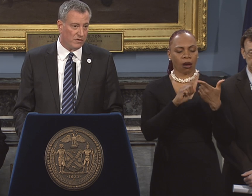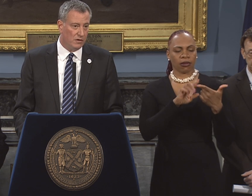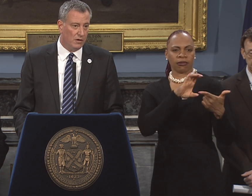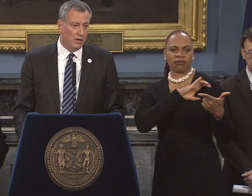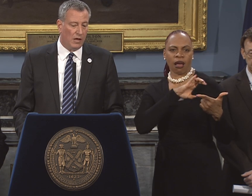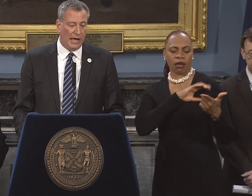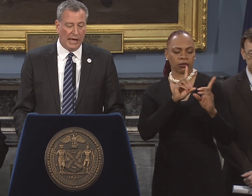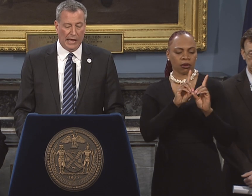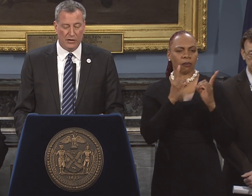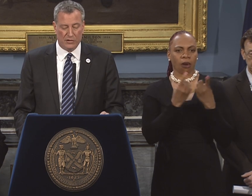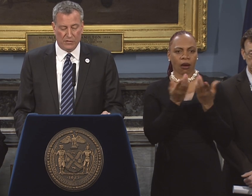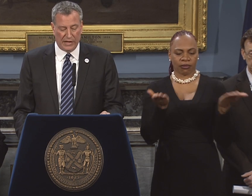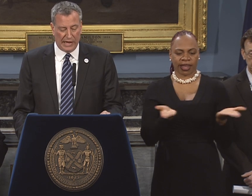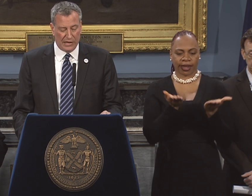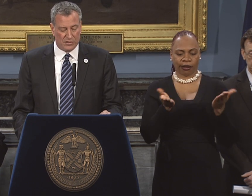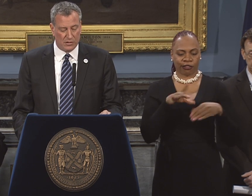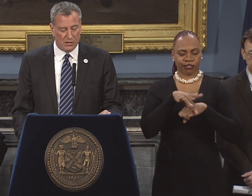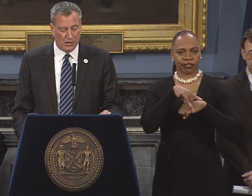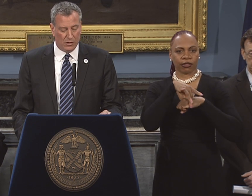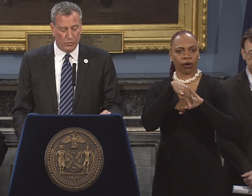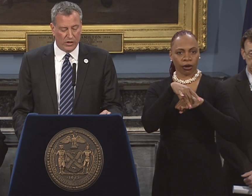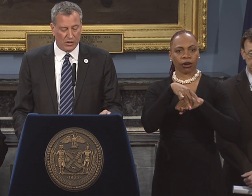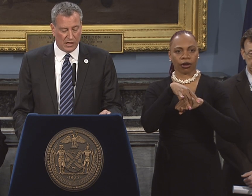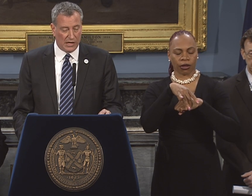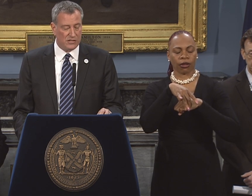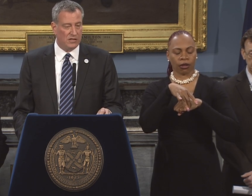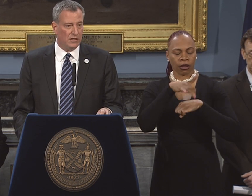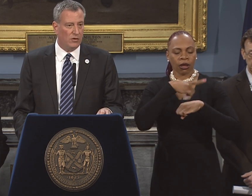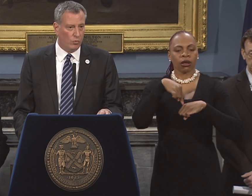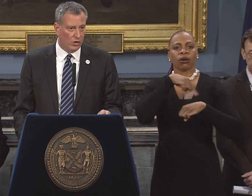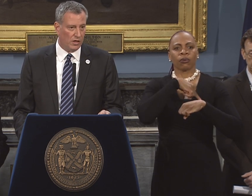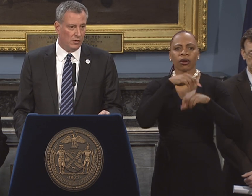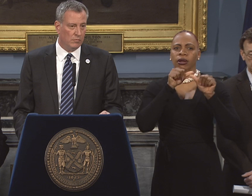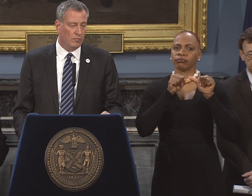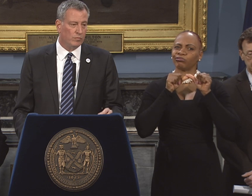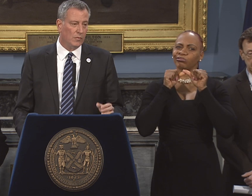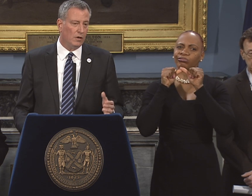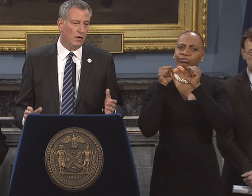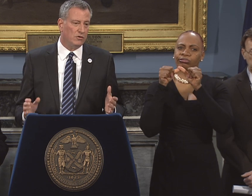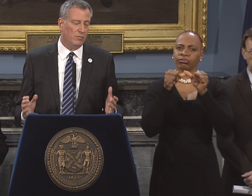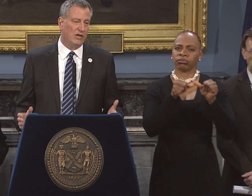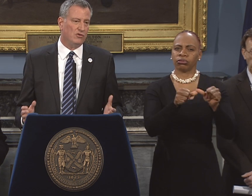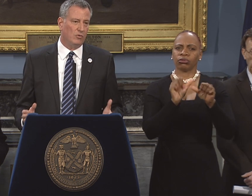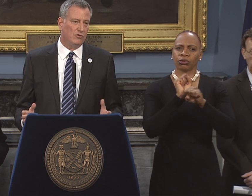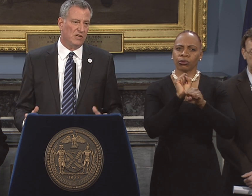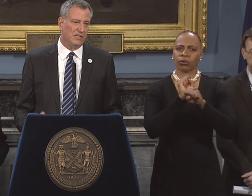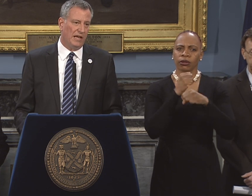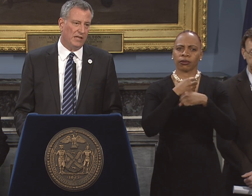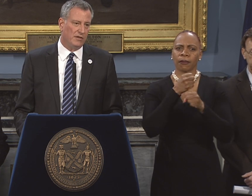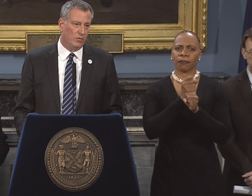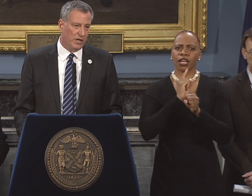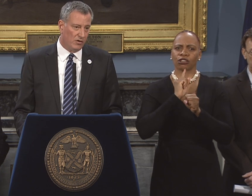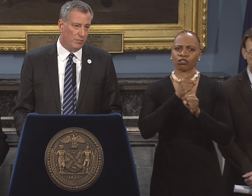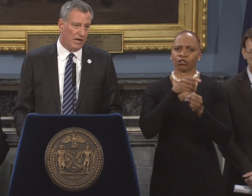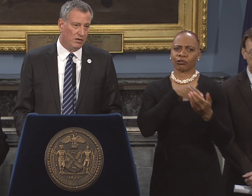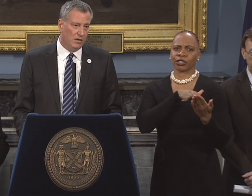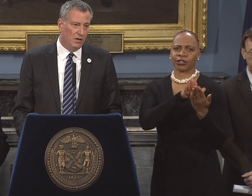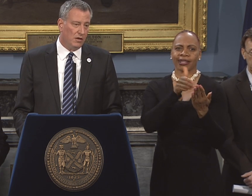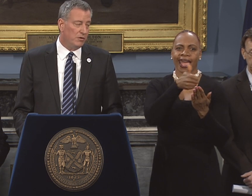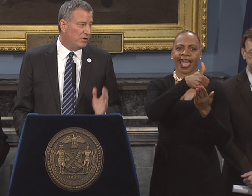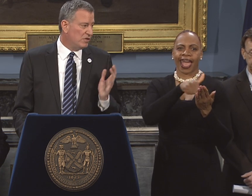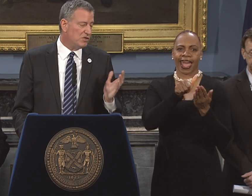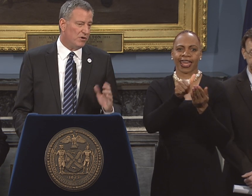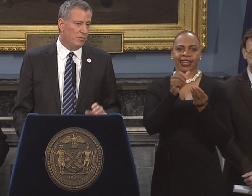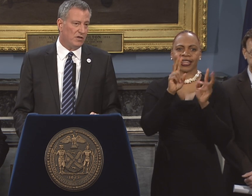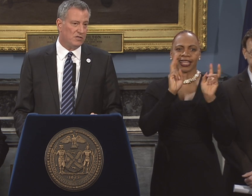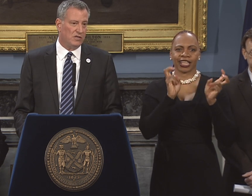on earth, and that we are constantly working to make sure we're addressing anything we hear about.